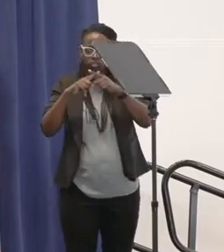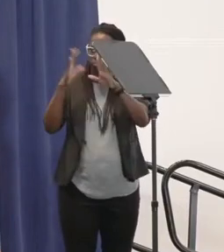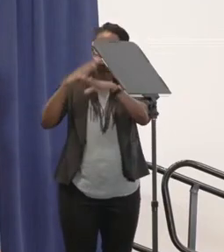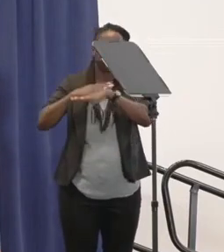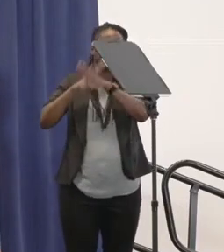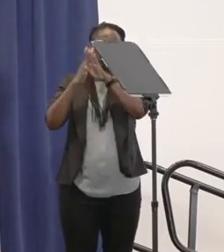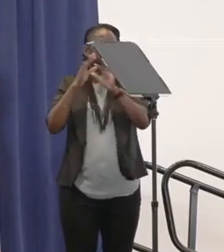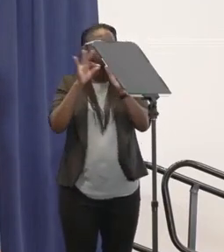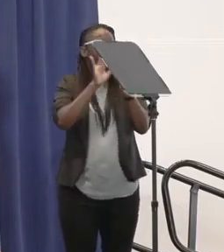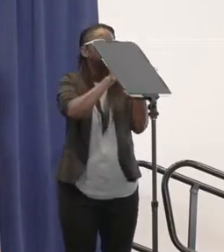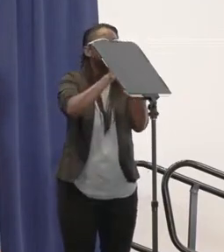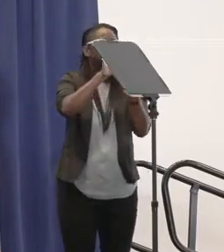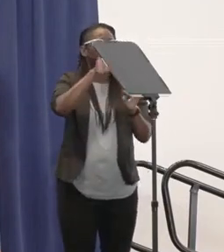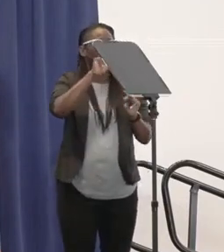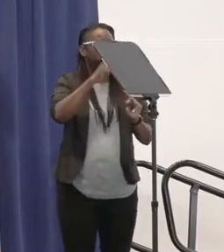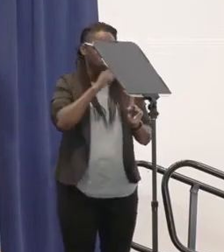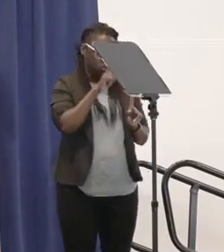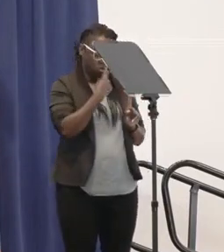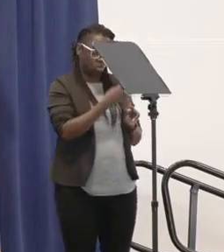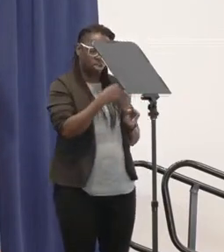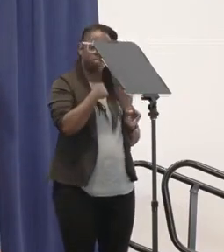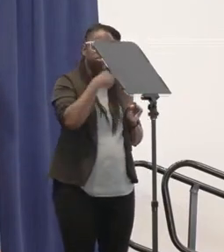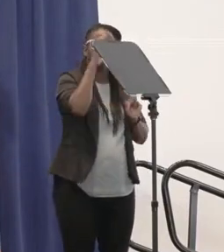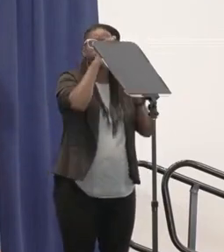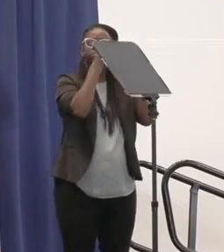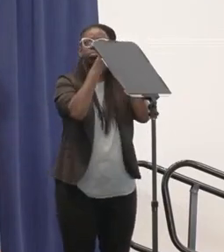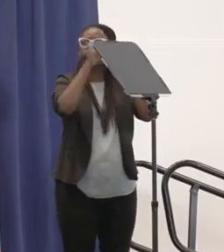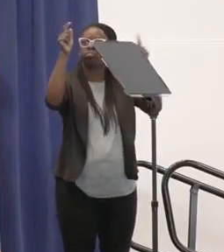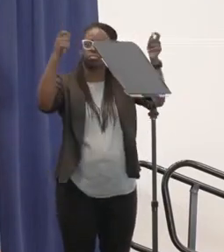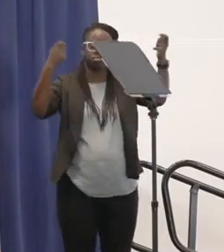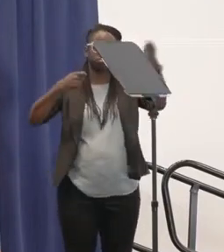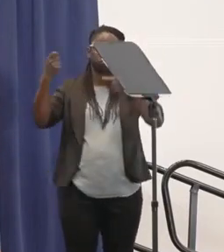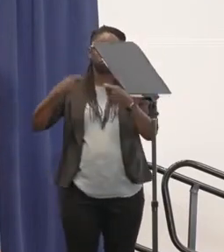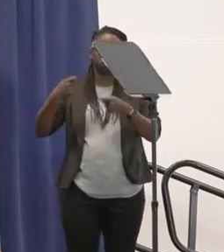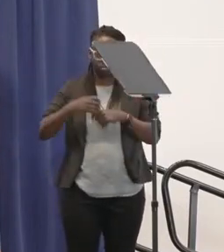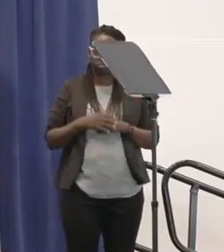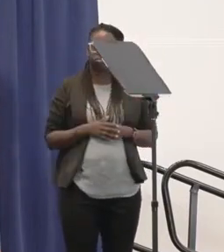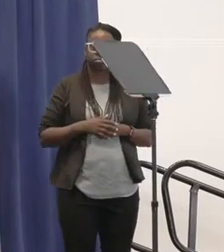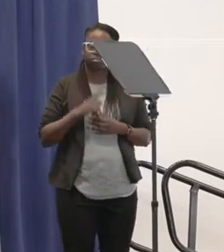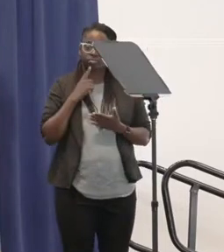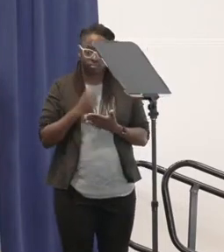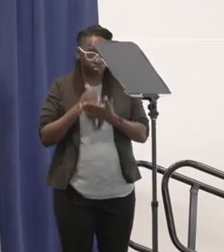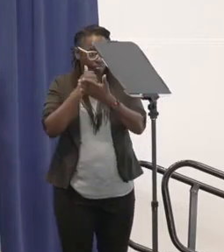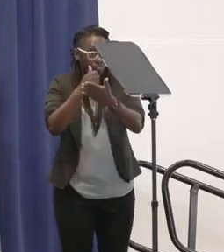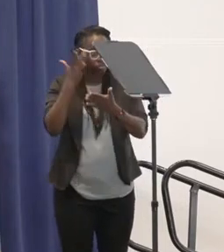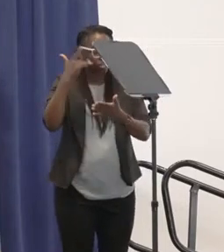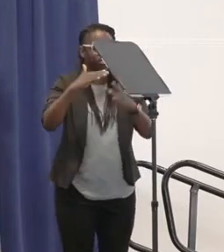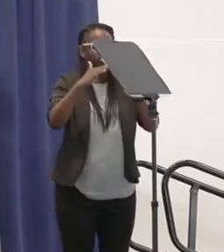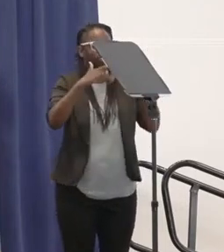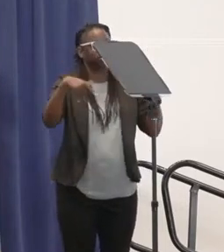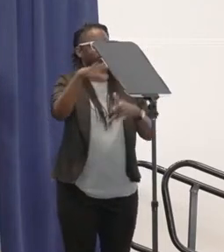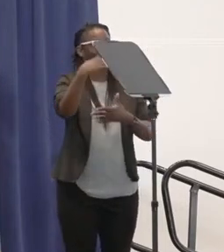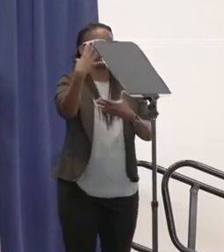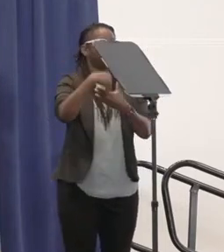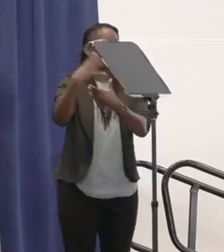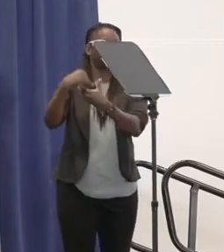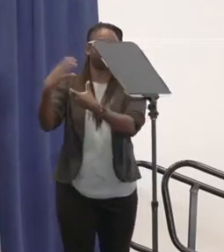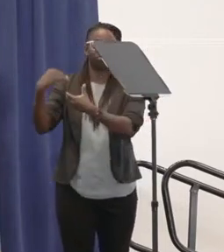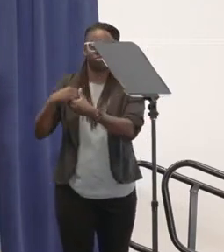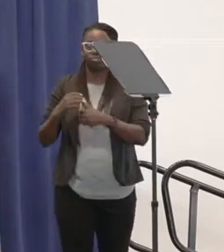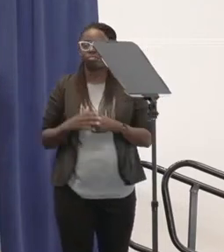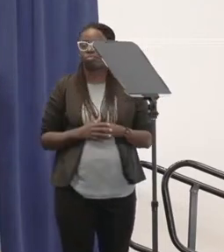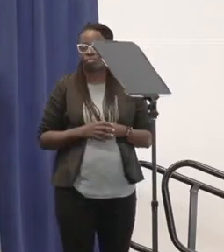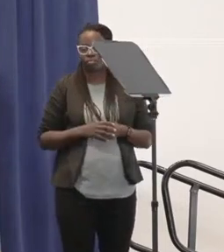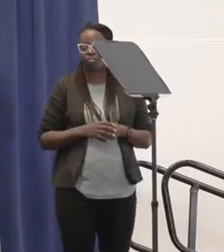with organizations that work with underrepresented students. Colleges in K-12 schools can forge important